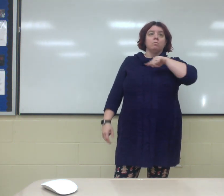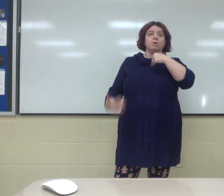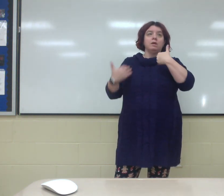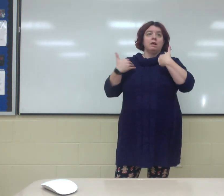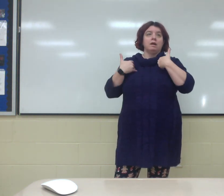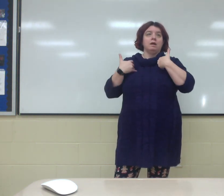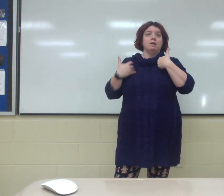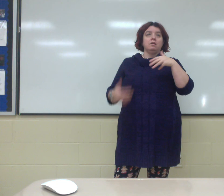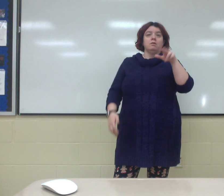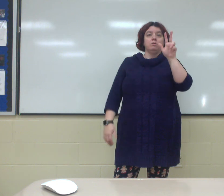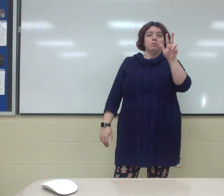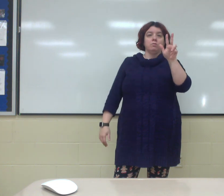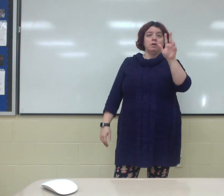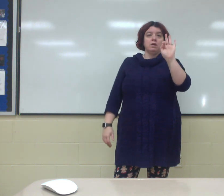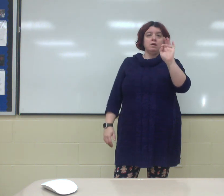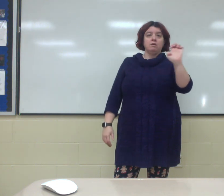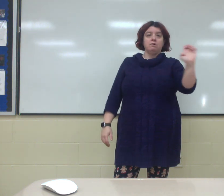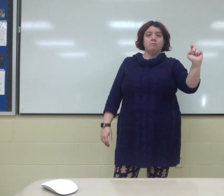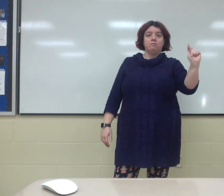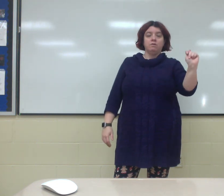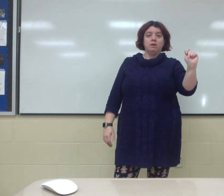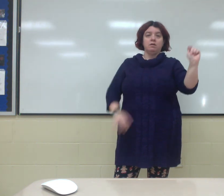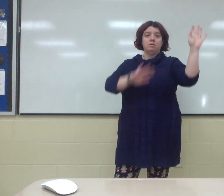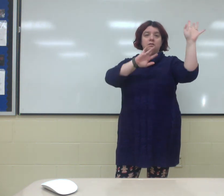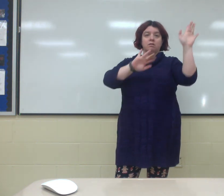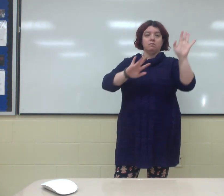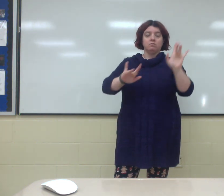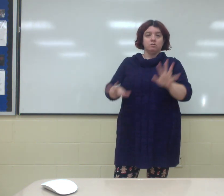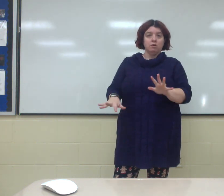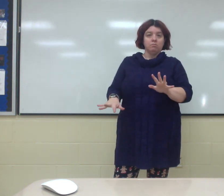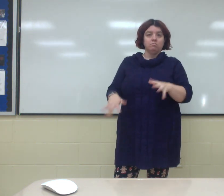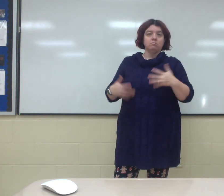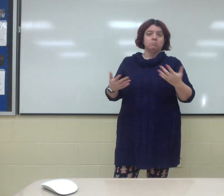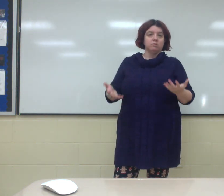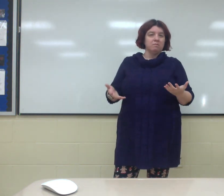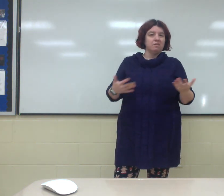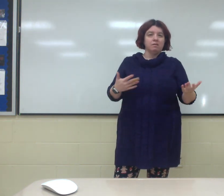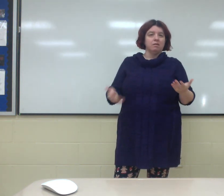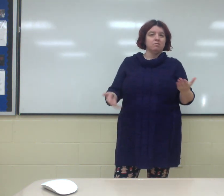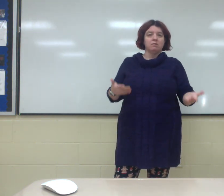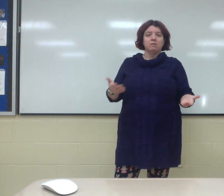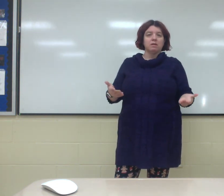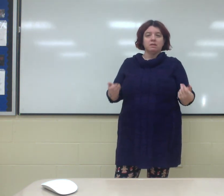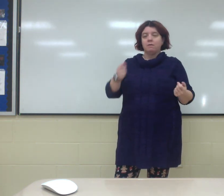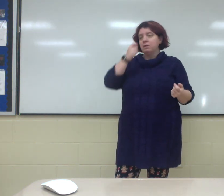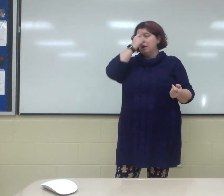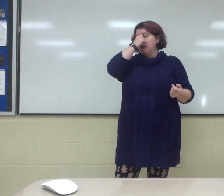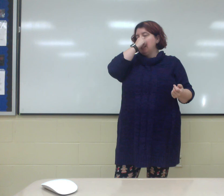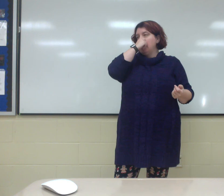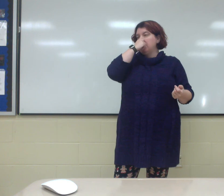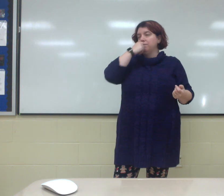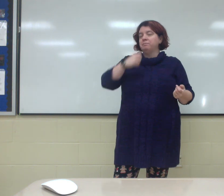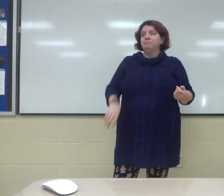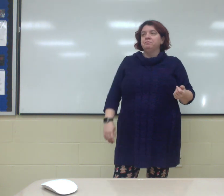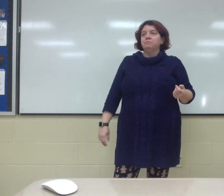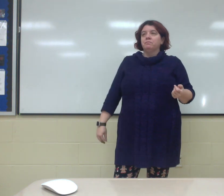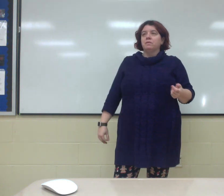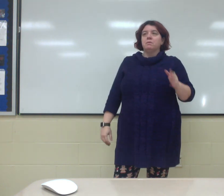we had 3 feet of snow. Something like that. But you